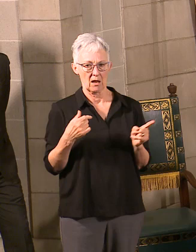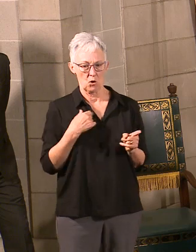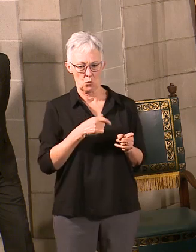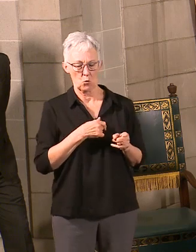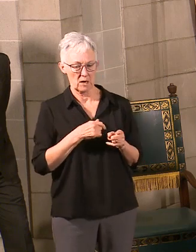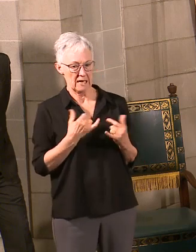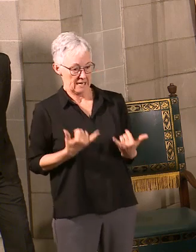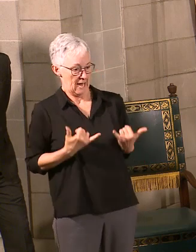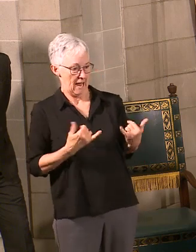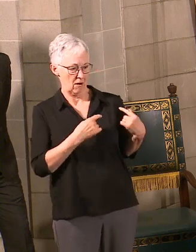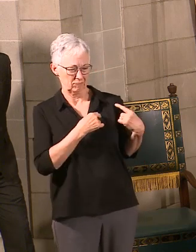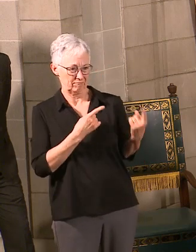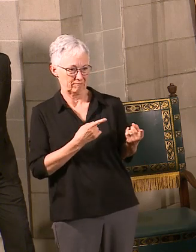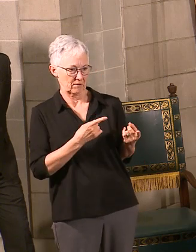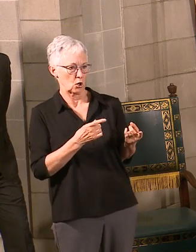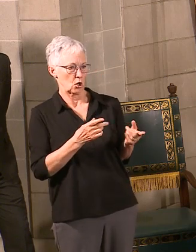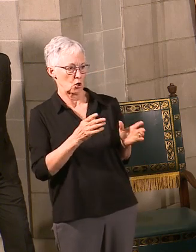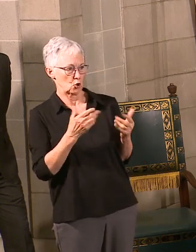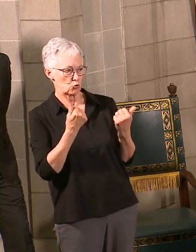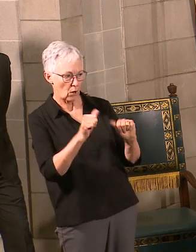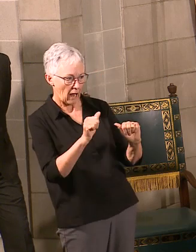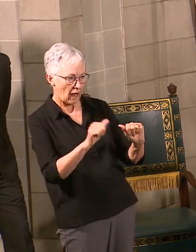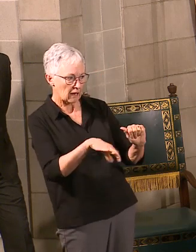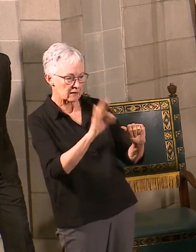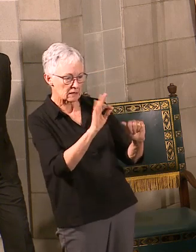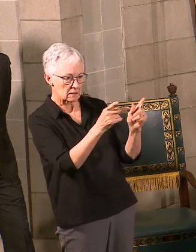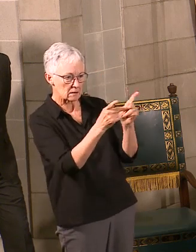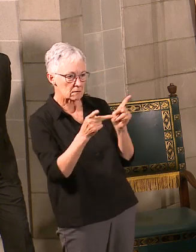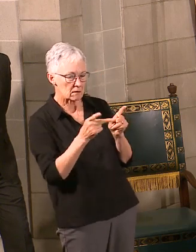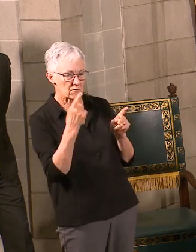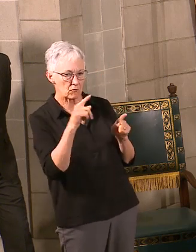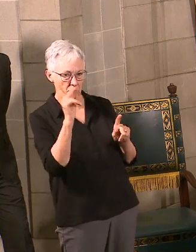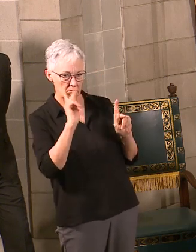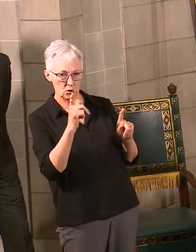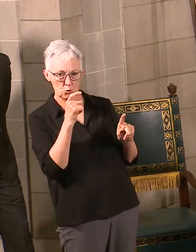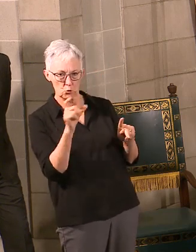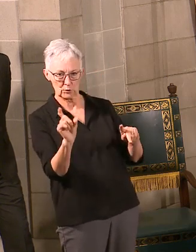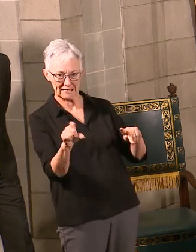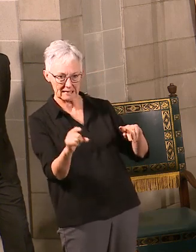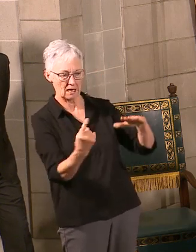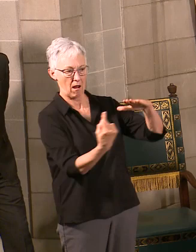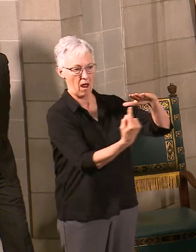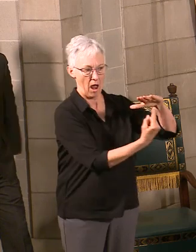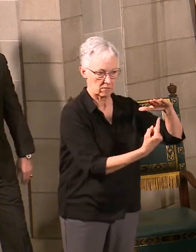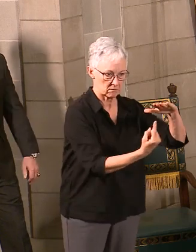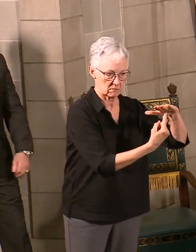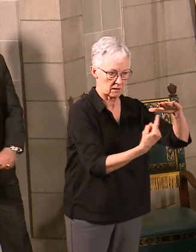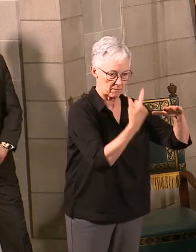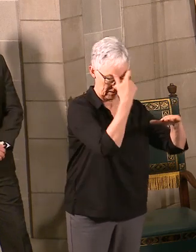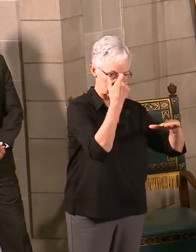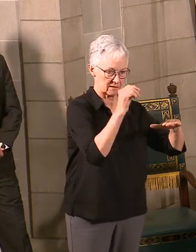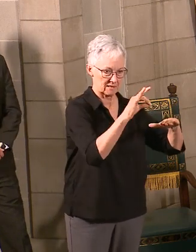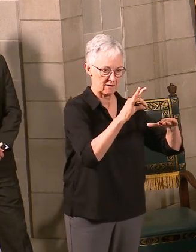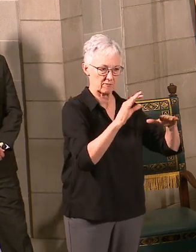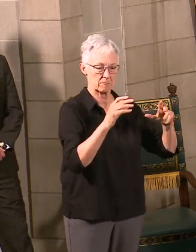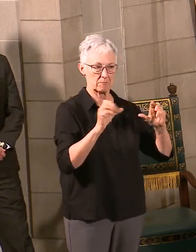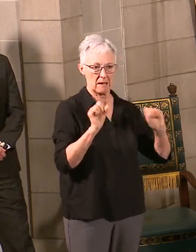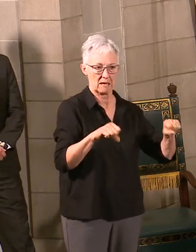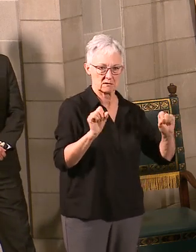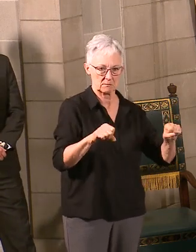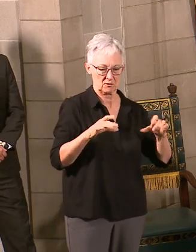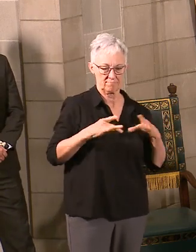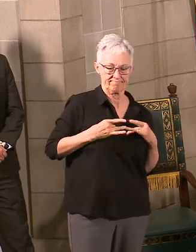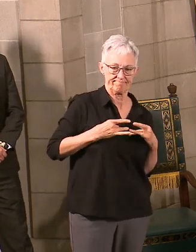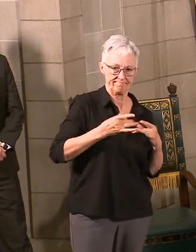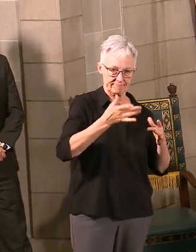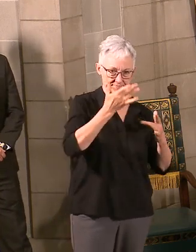response to the pandemic. The housing issues we have here in the state are something that, especially around workforce housing,